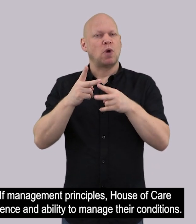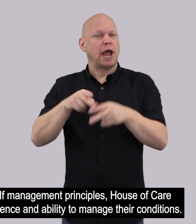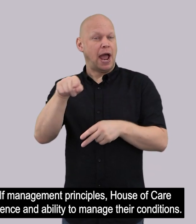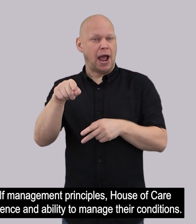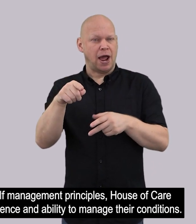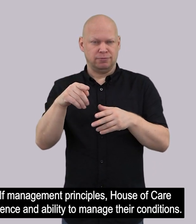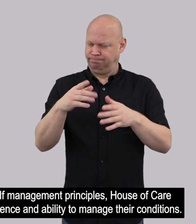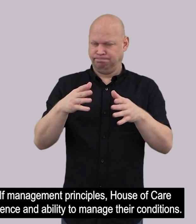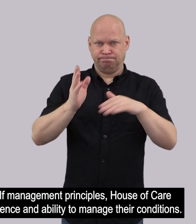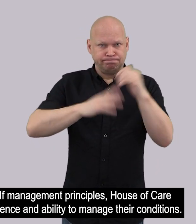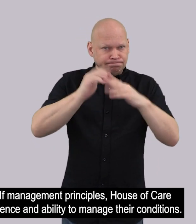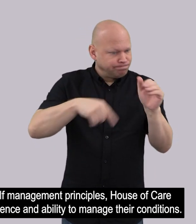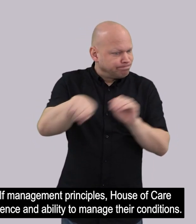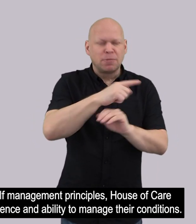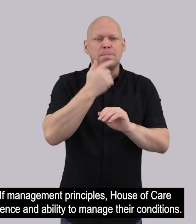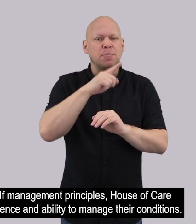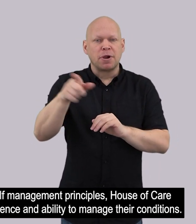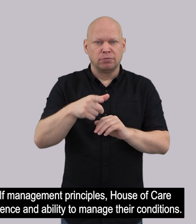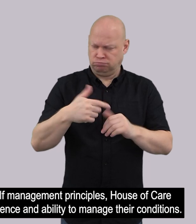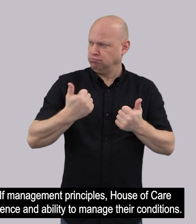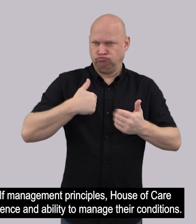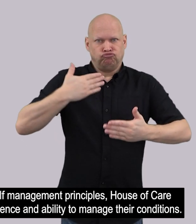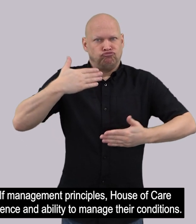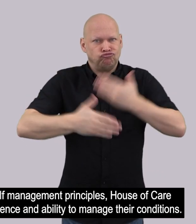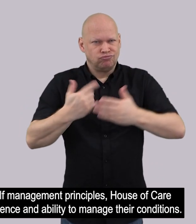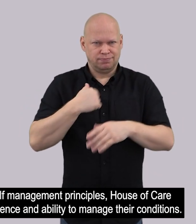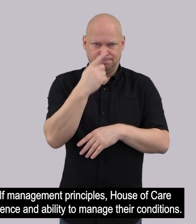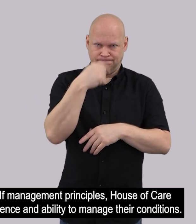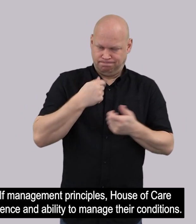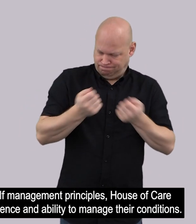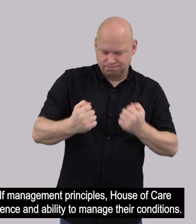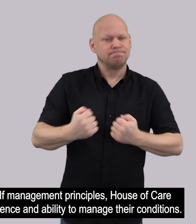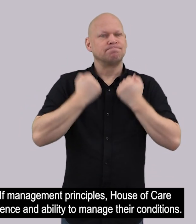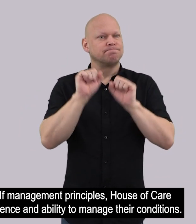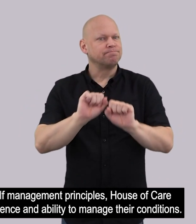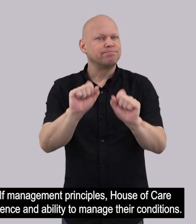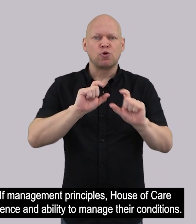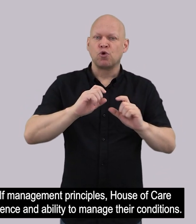Underpinned by self-management principles, House of Care builds people's confidence and ability to manage their conditions.